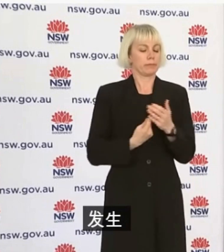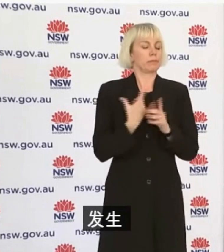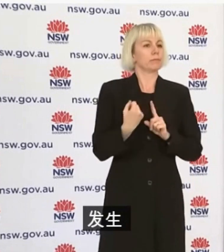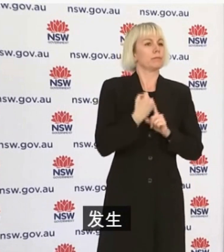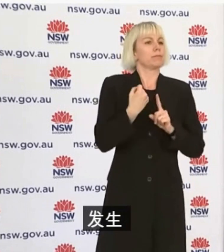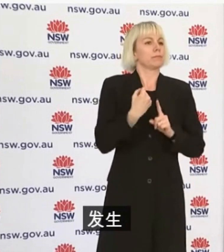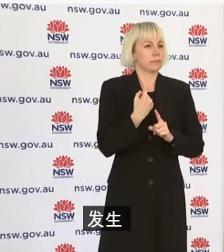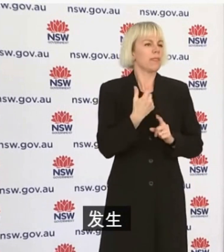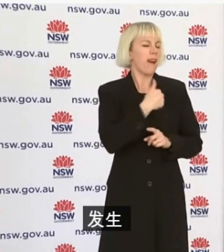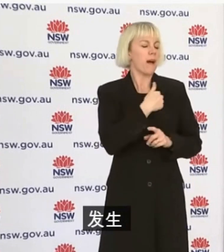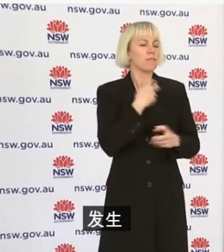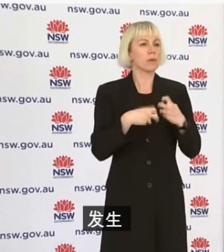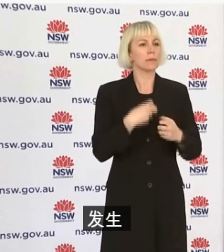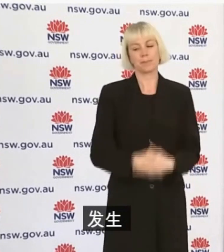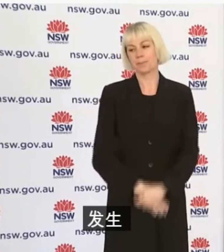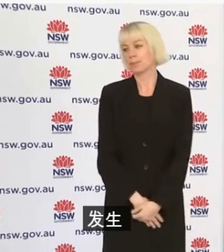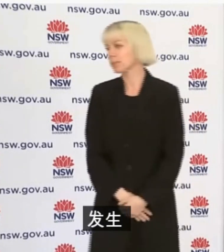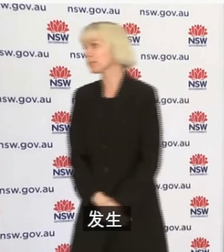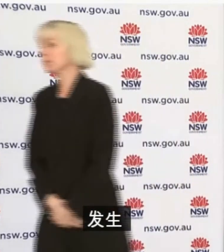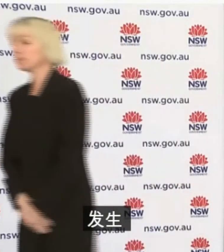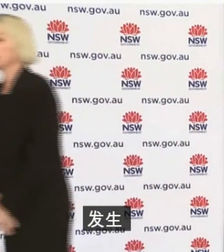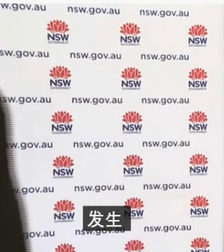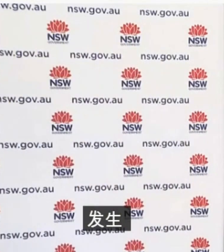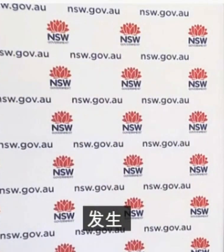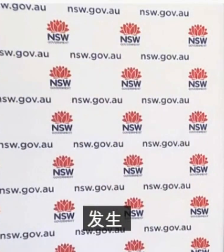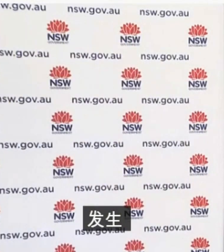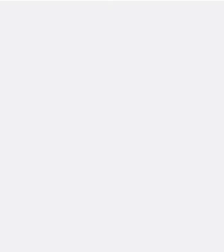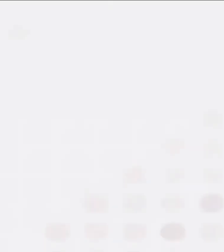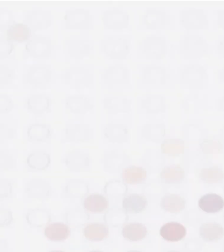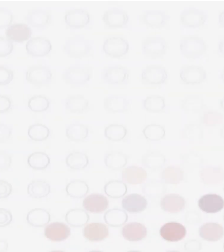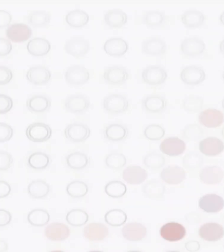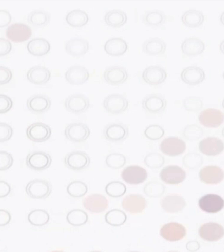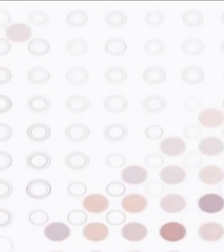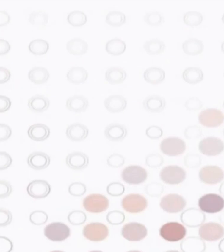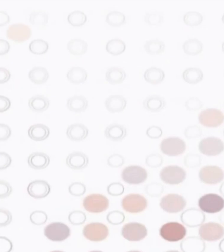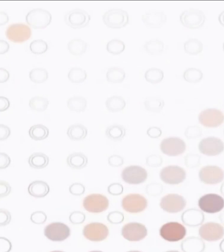myocarditis, which is inflammation of the heart can occur. Thank you, Dr.